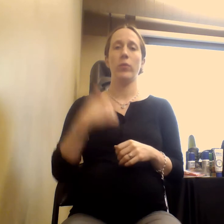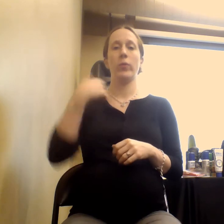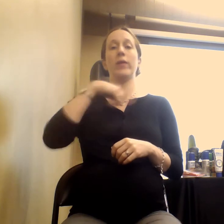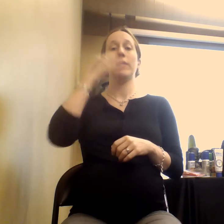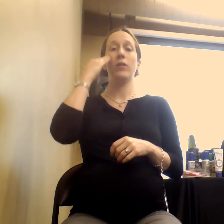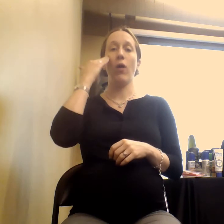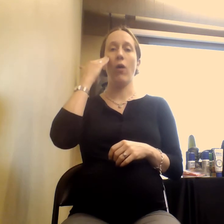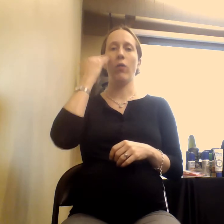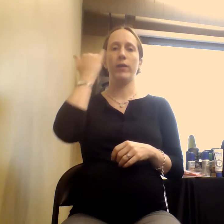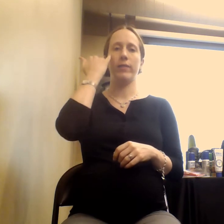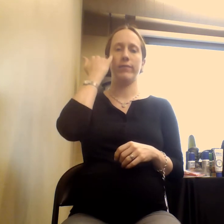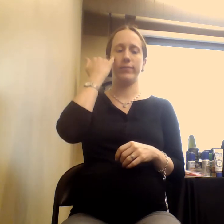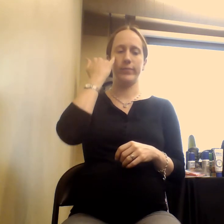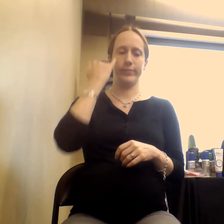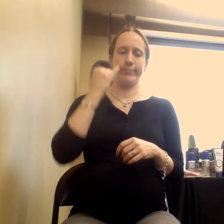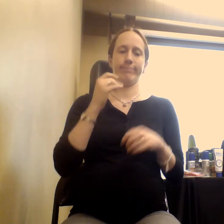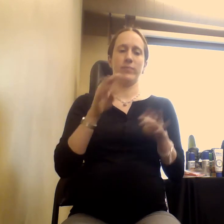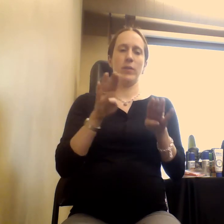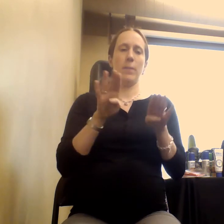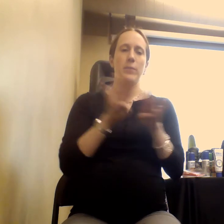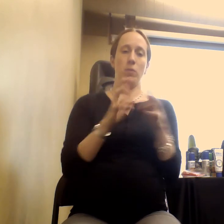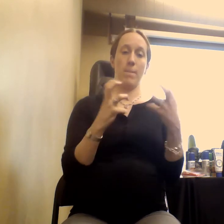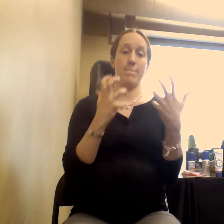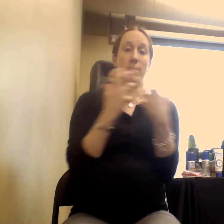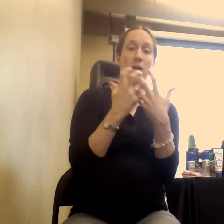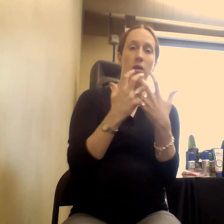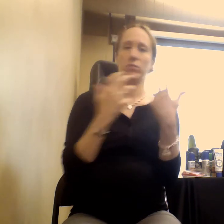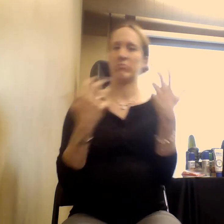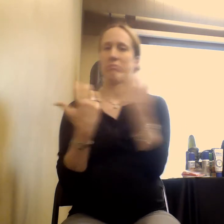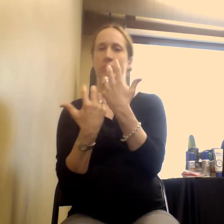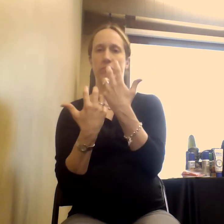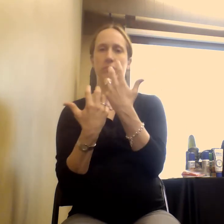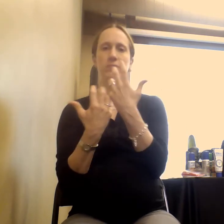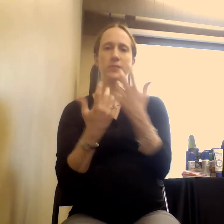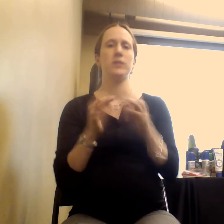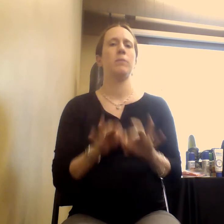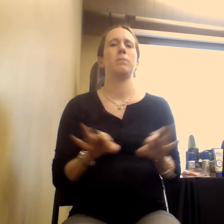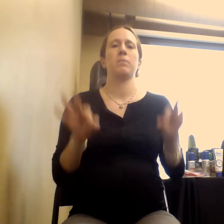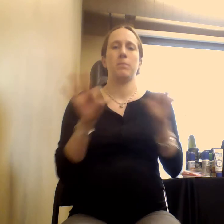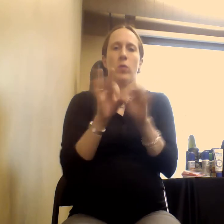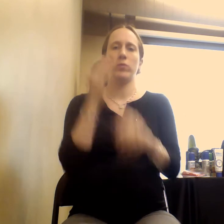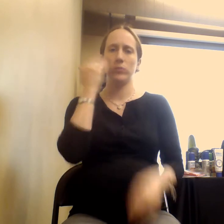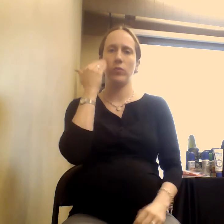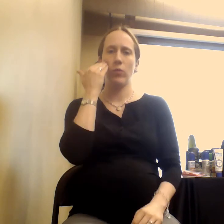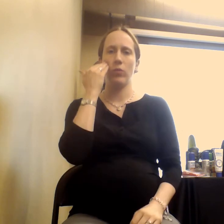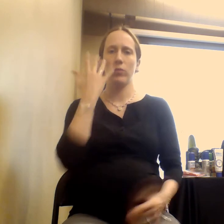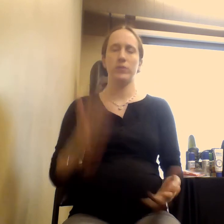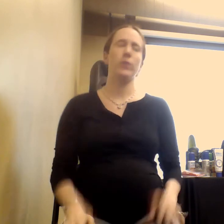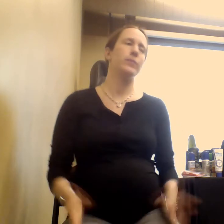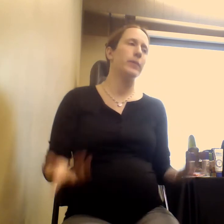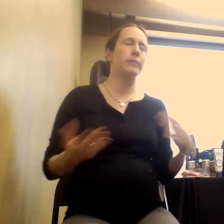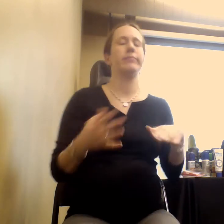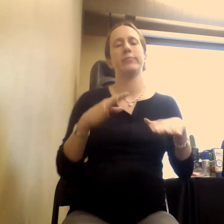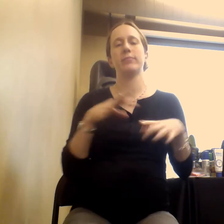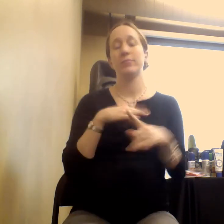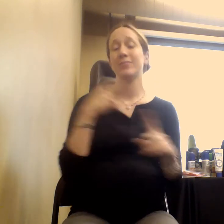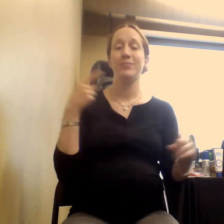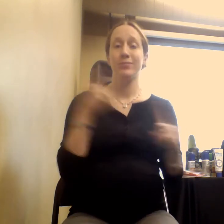the wrong boot. So we want to concentrate on that. So basically what we're getting at is you kind of get what you pay